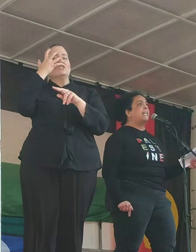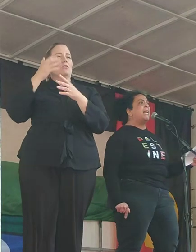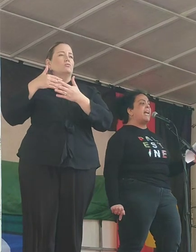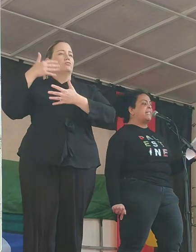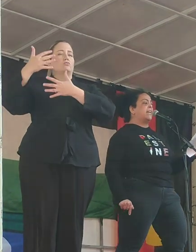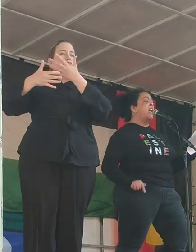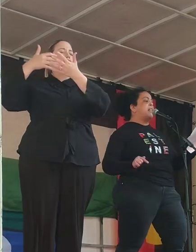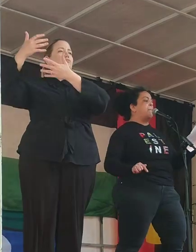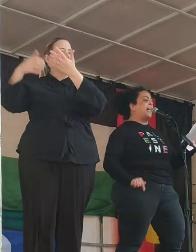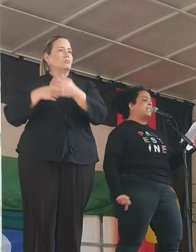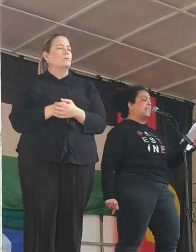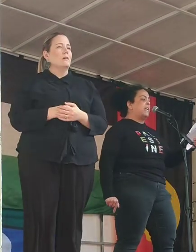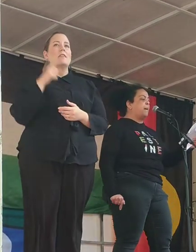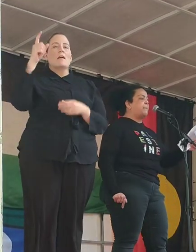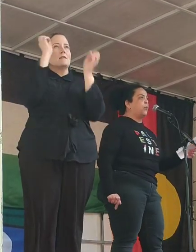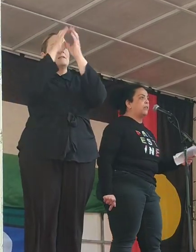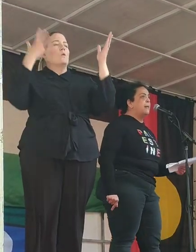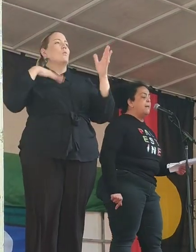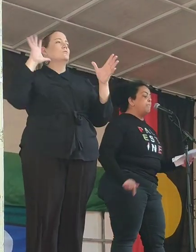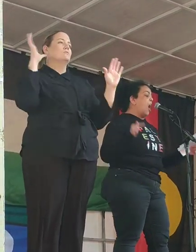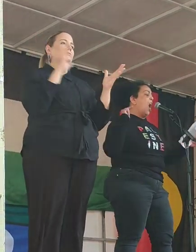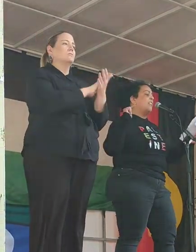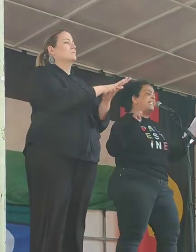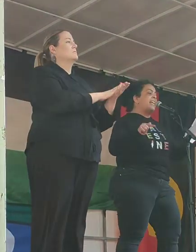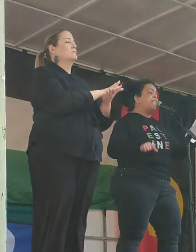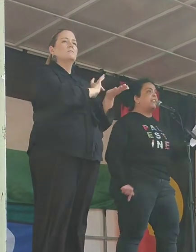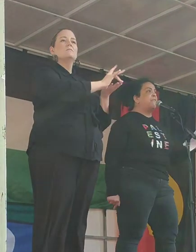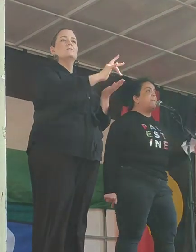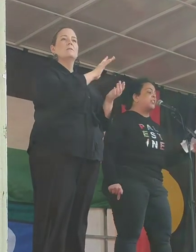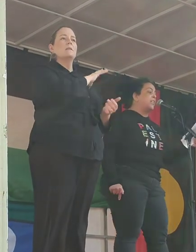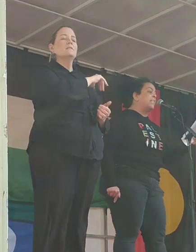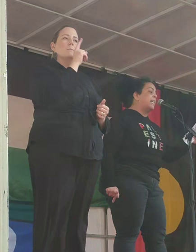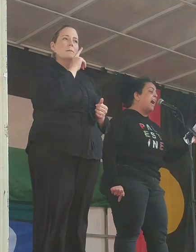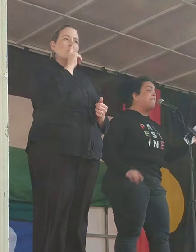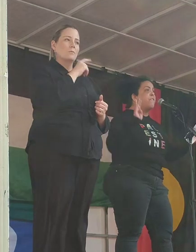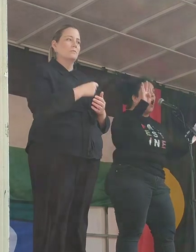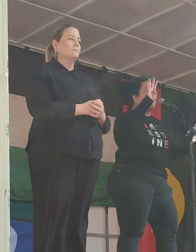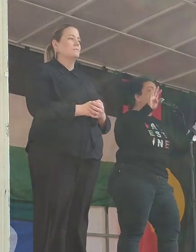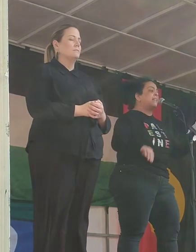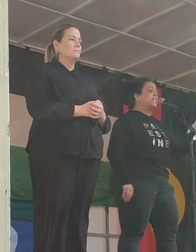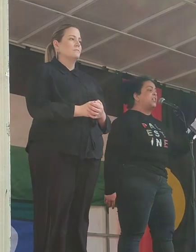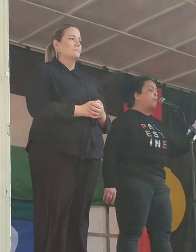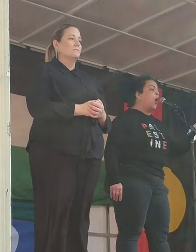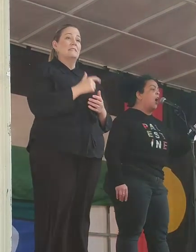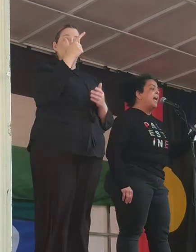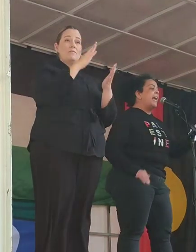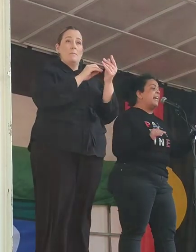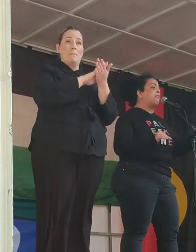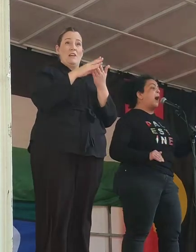on eliminating the Palestinian people. On the 7th of March this year, 4 months into the